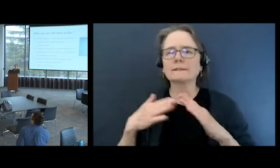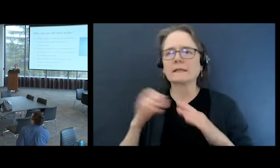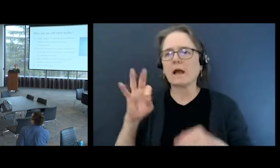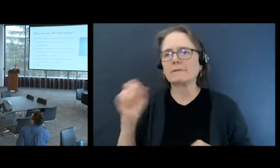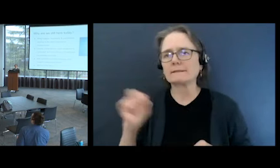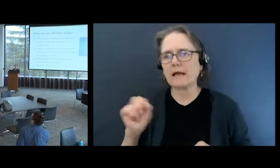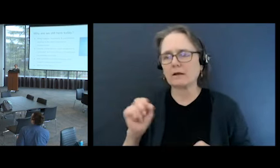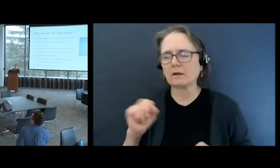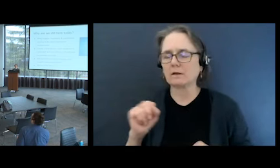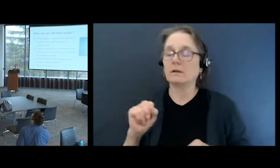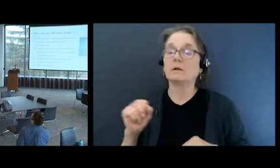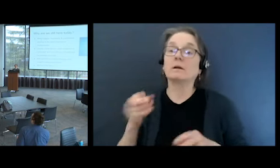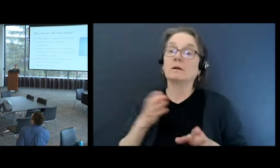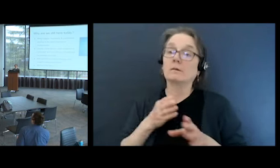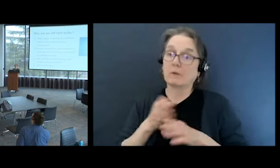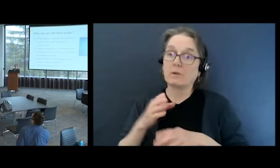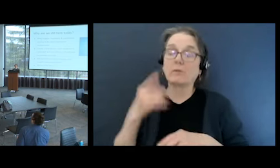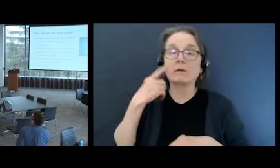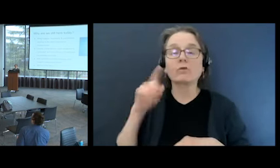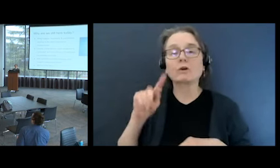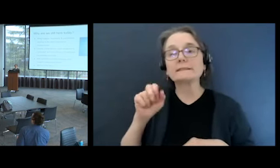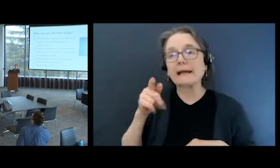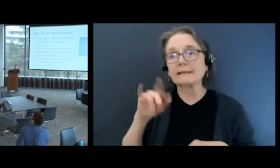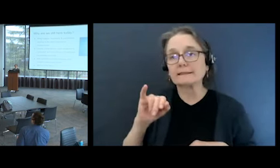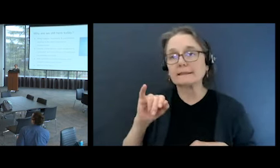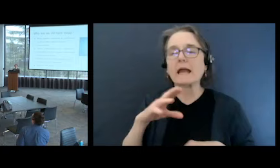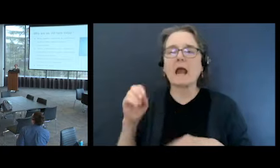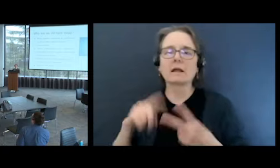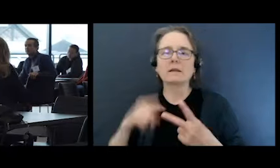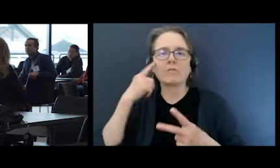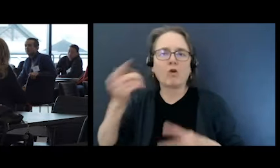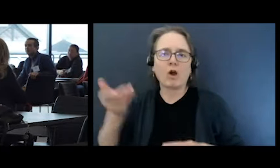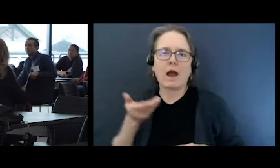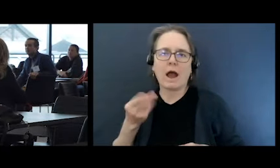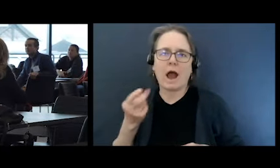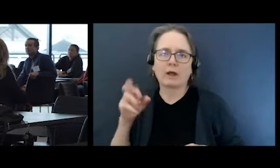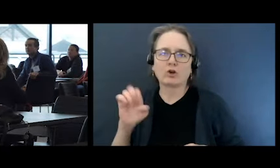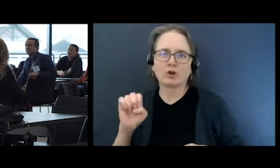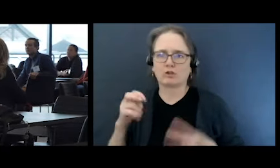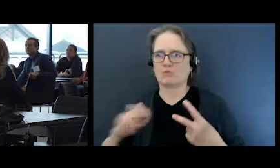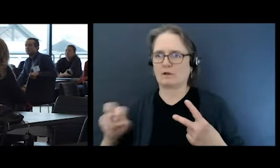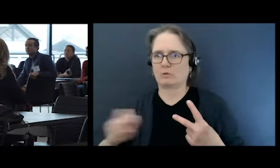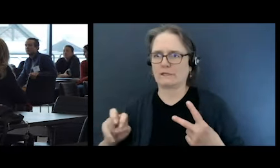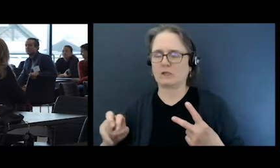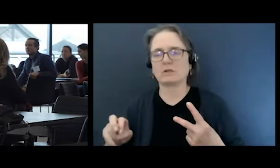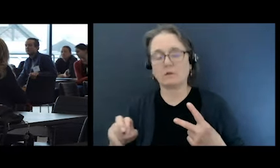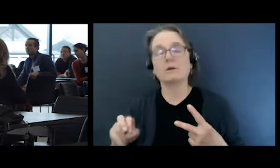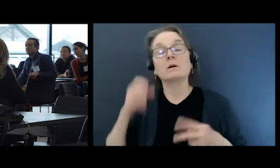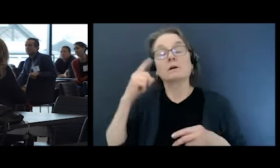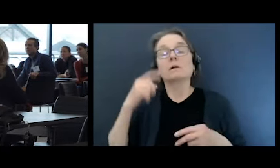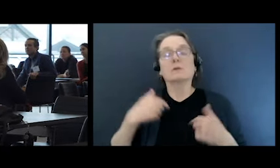and for-hire transportation industries. I program manage the Wheelchair Accessible